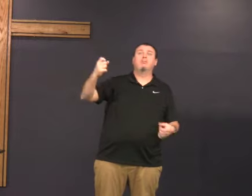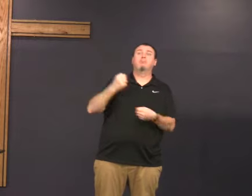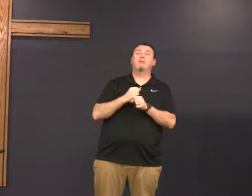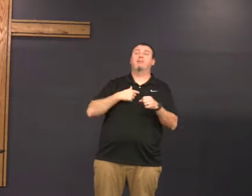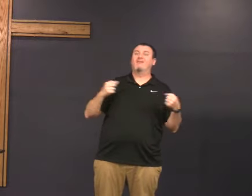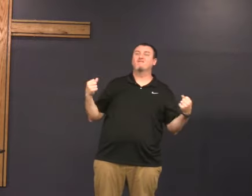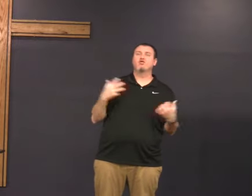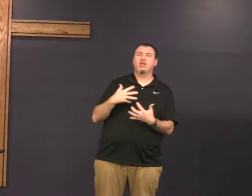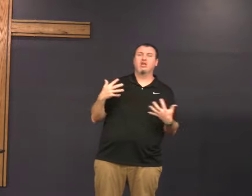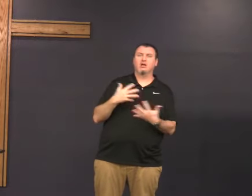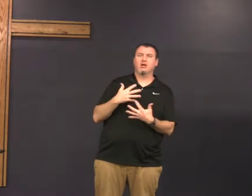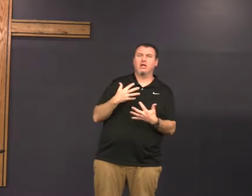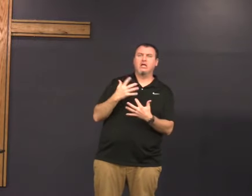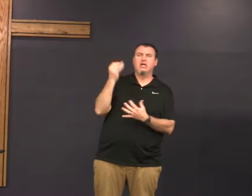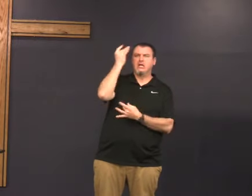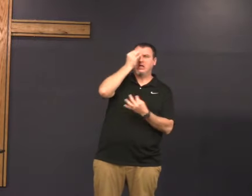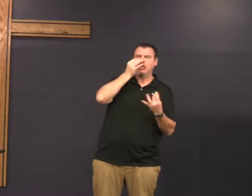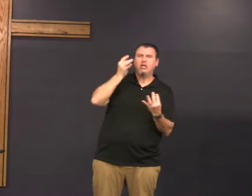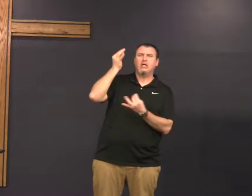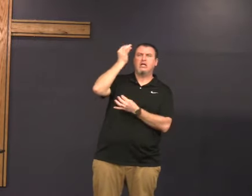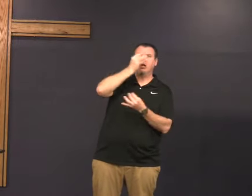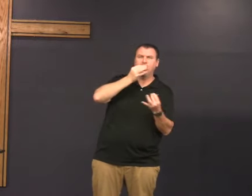I saw a dream that made me afraid,